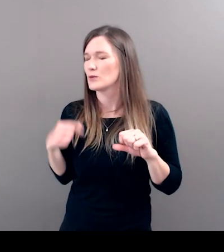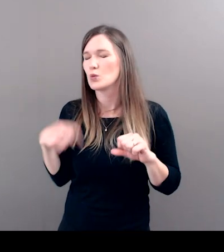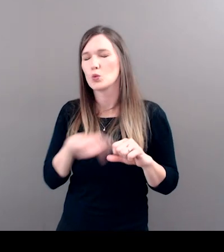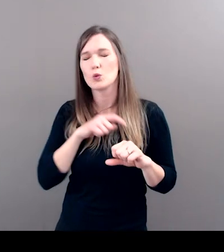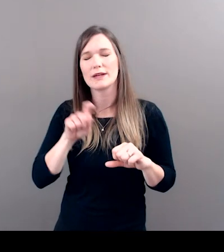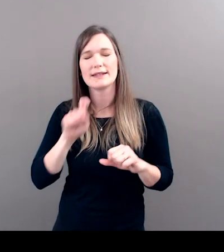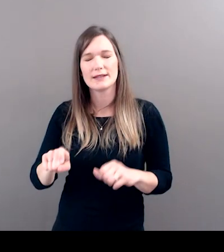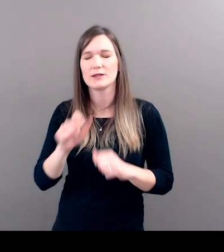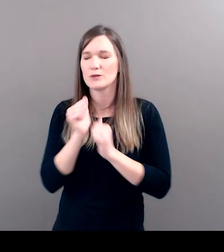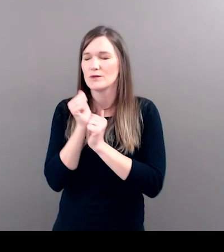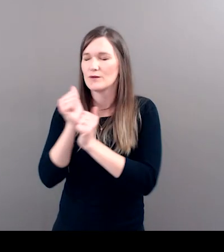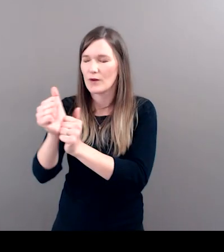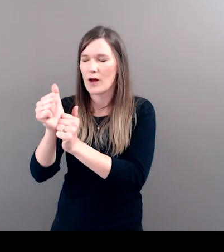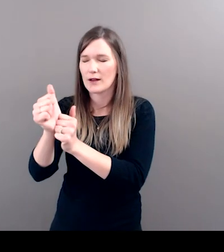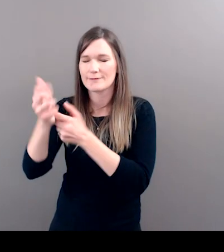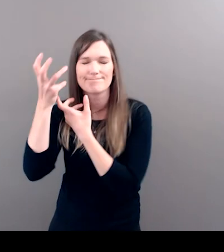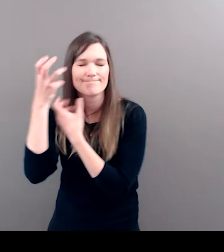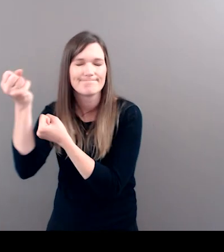sight.